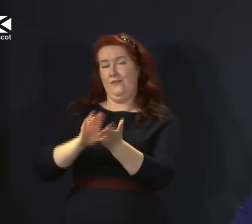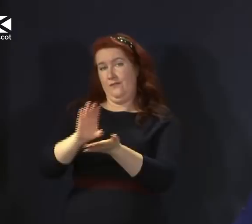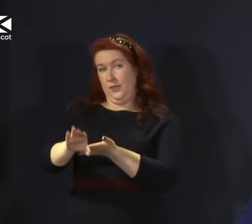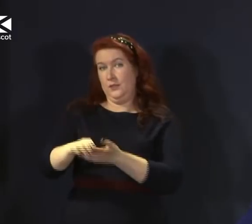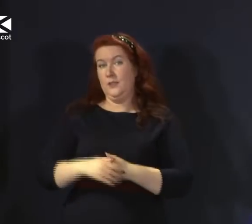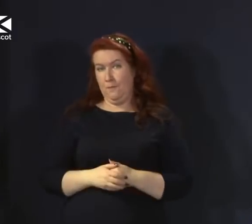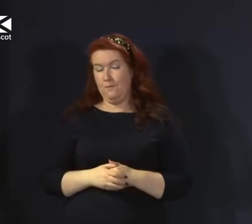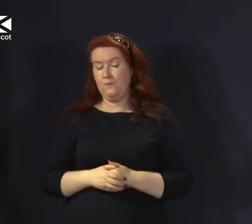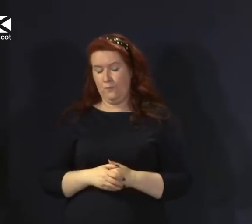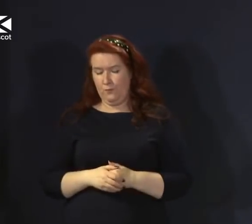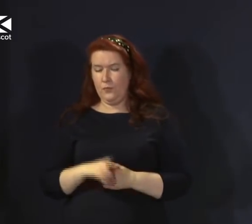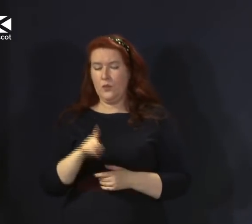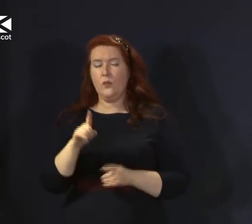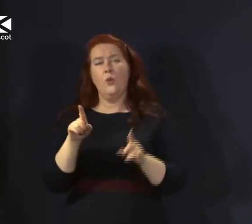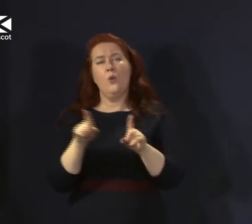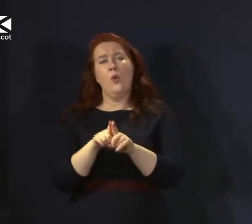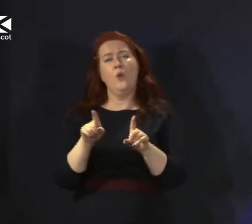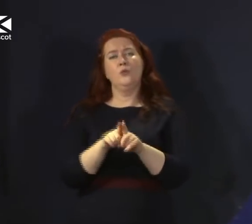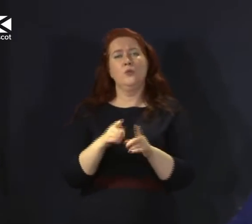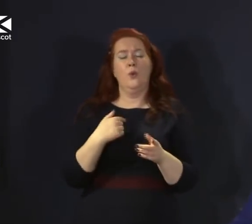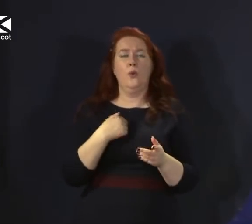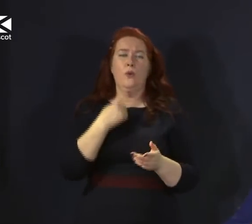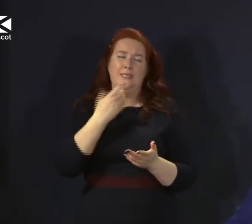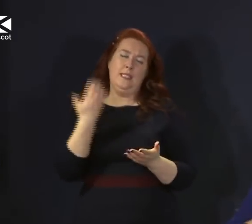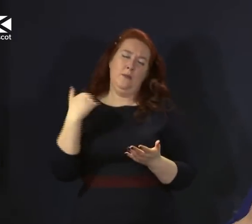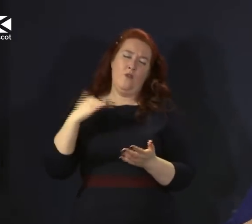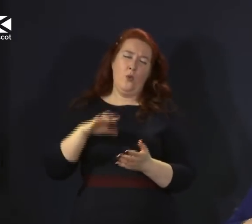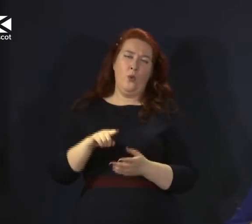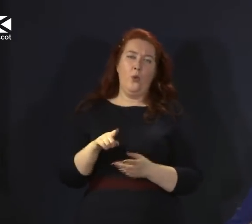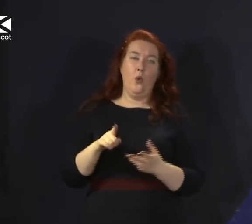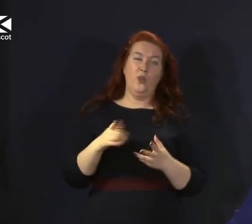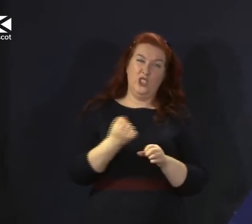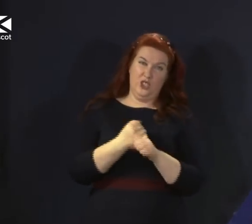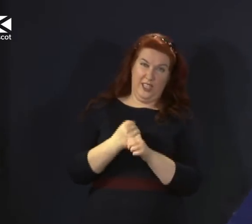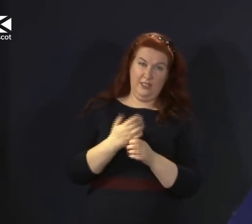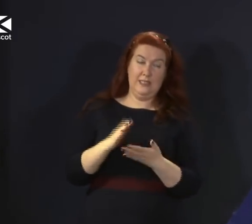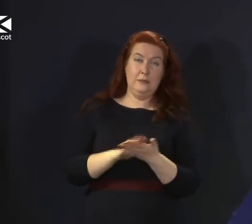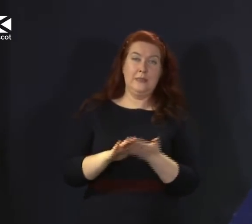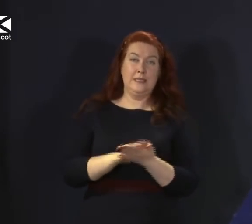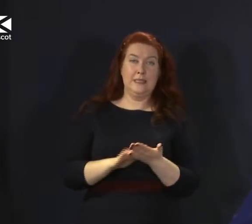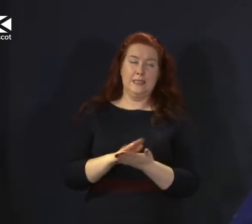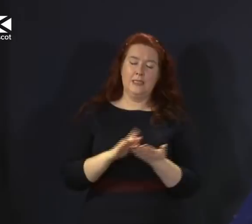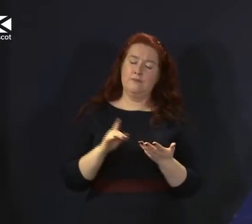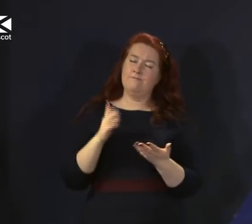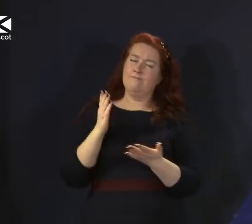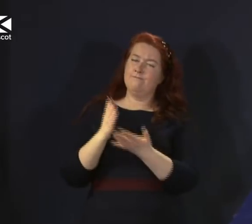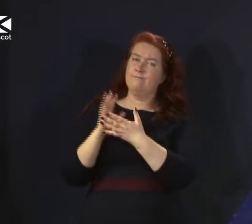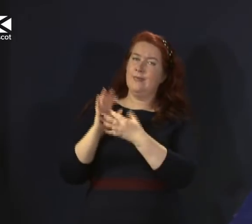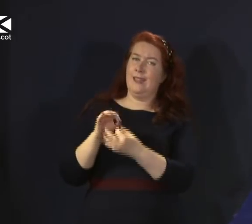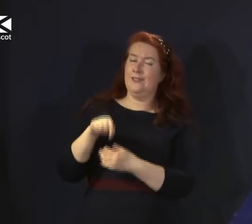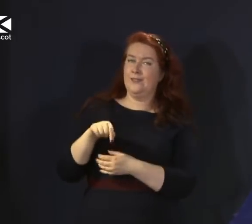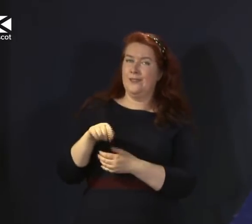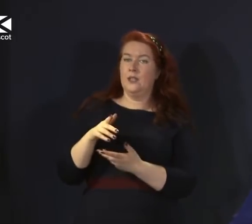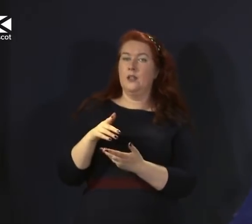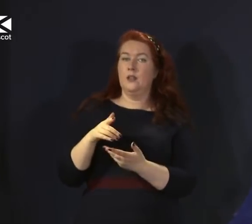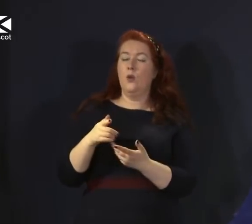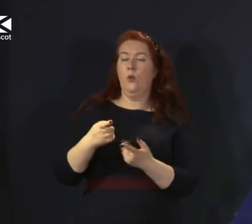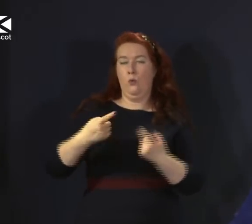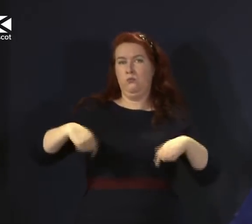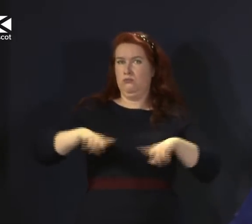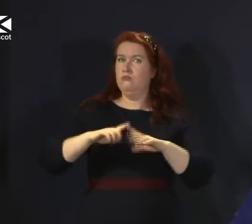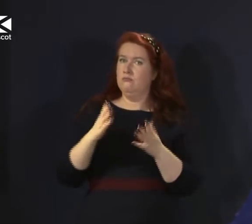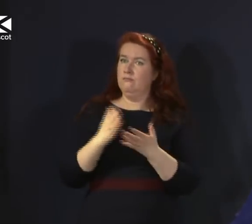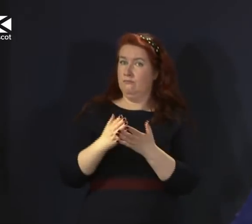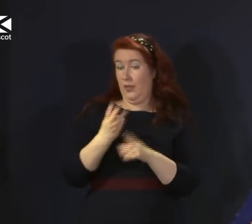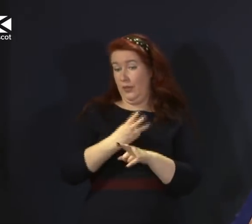shortly. But also, as I said earlier on, in general terms, but it has specific relevance here. We will be, over the